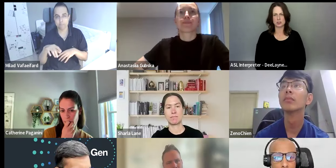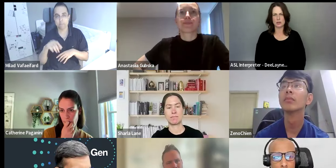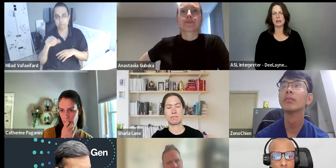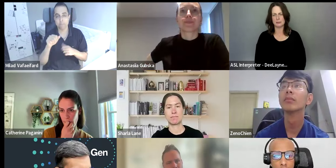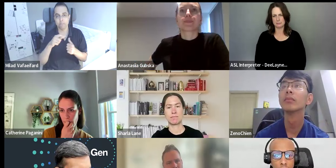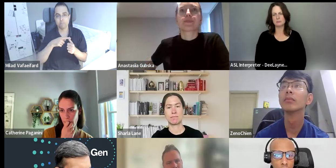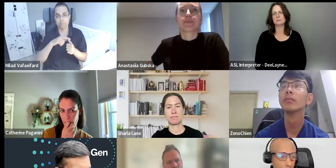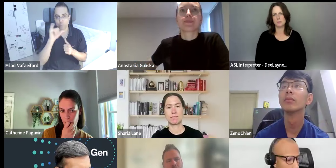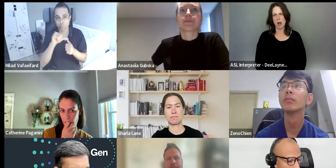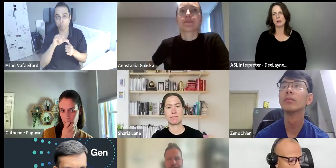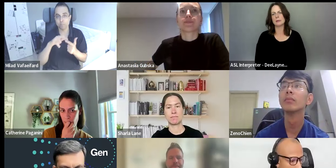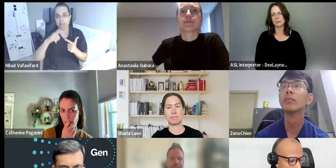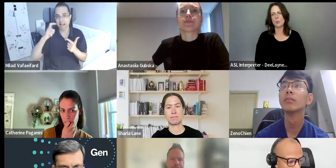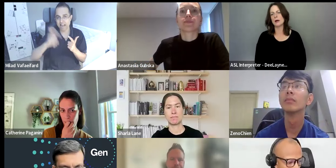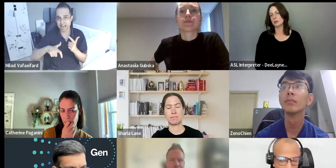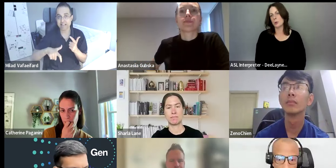multi-streaming